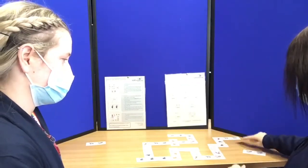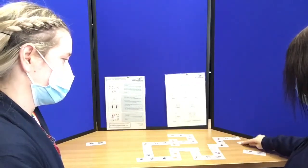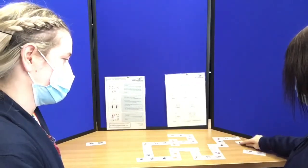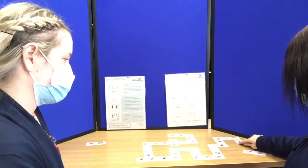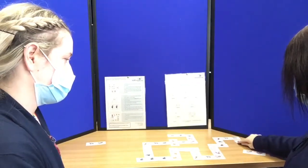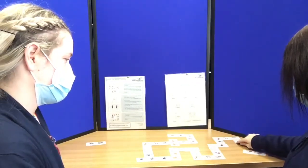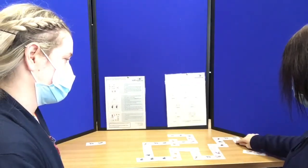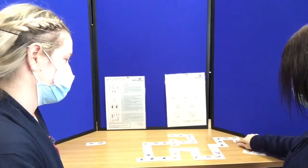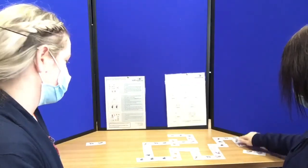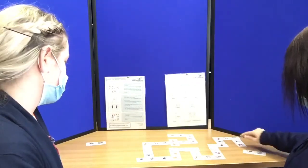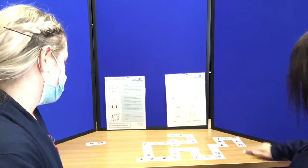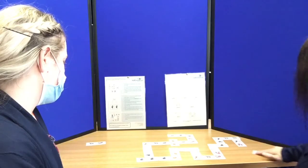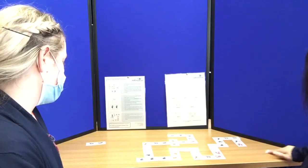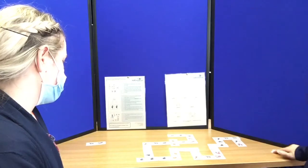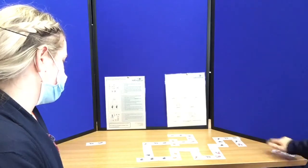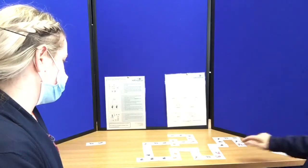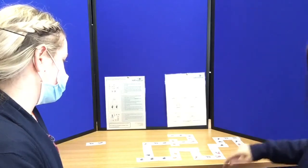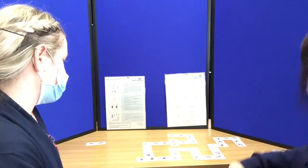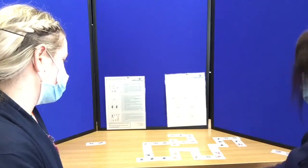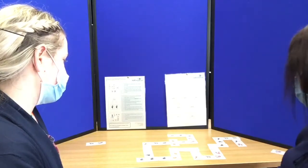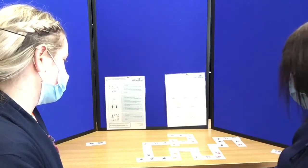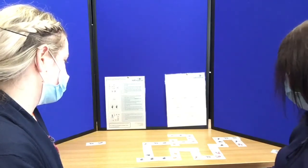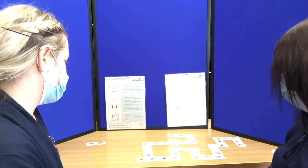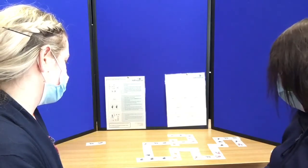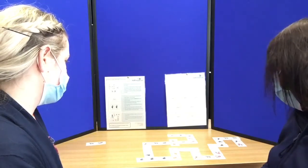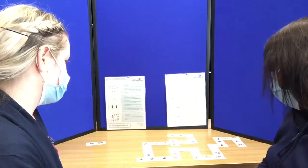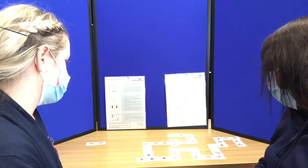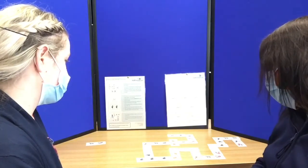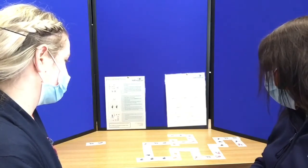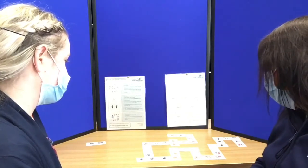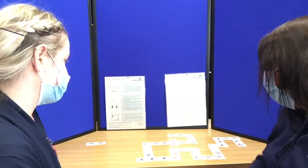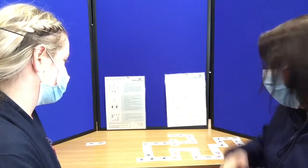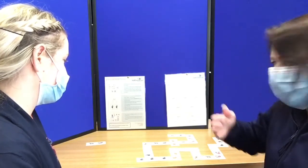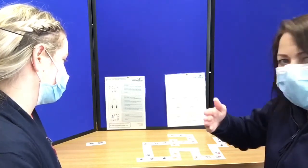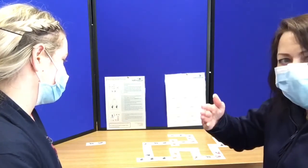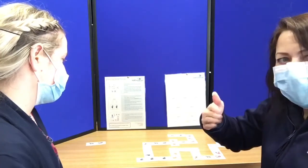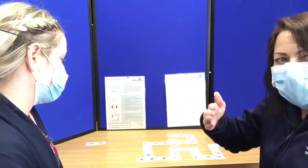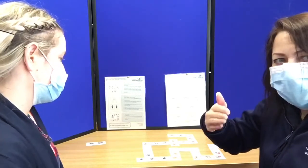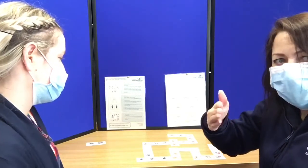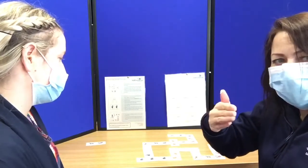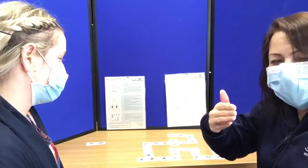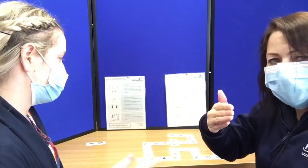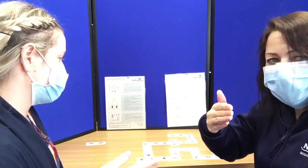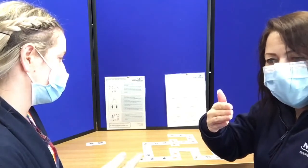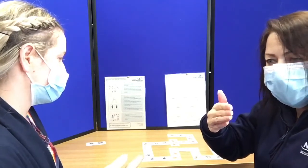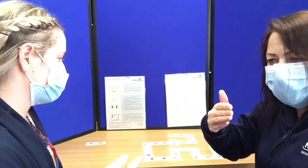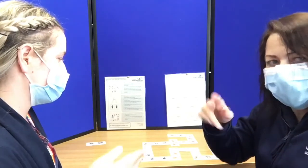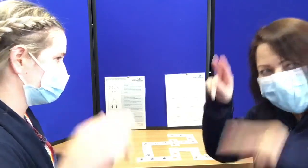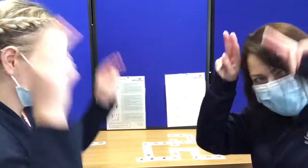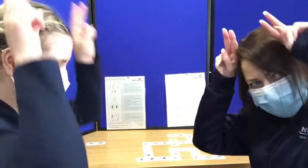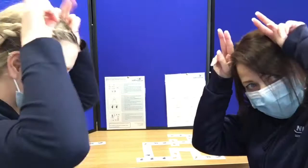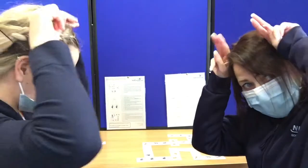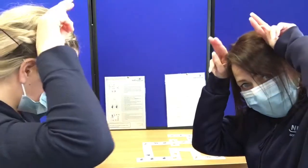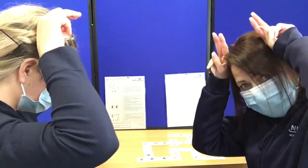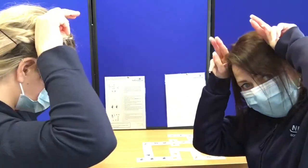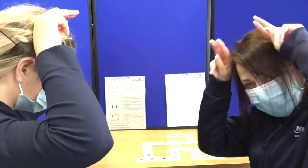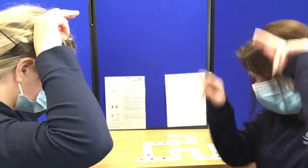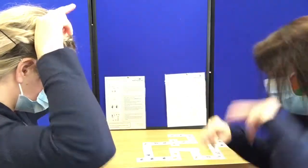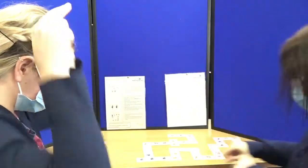fish. Oh dear. So it's either a fish Fish. or Or a a rabbit. rabbit. How many do